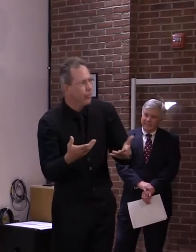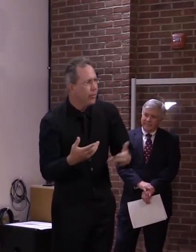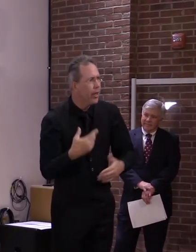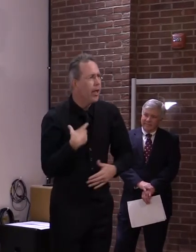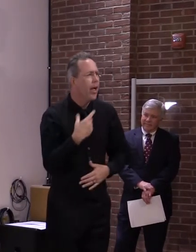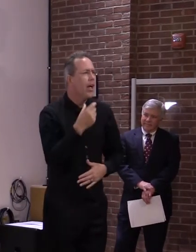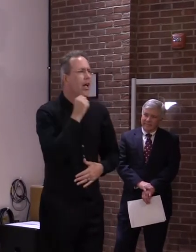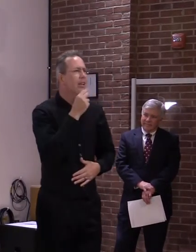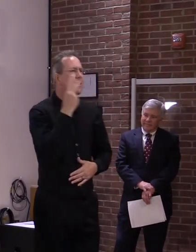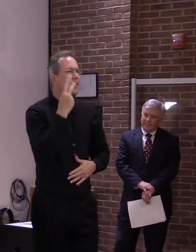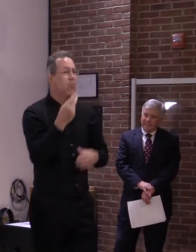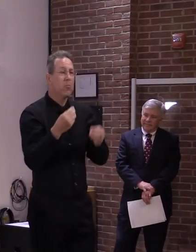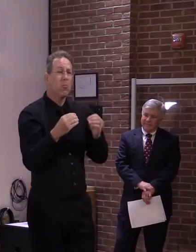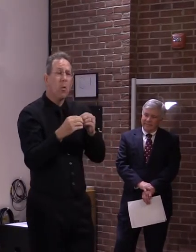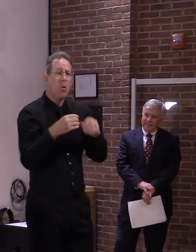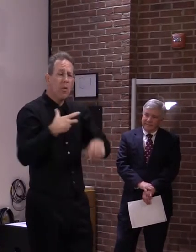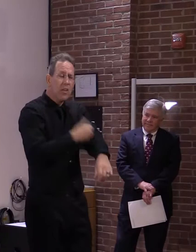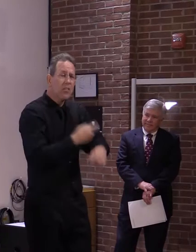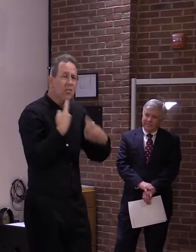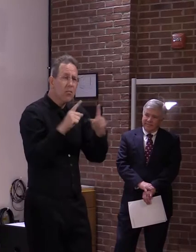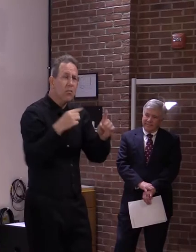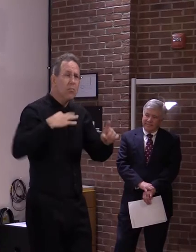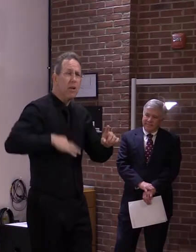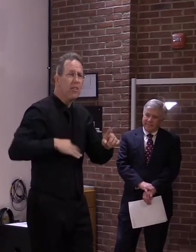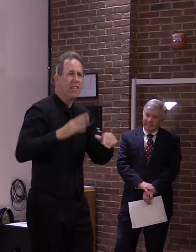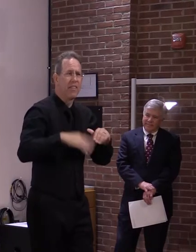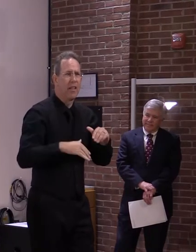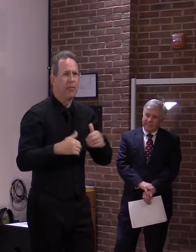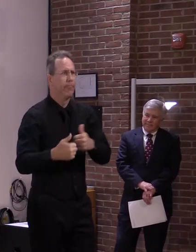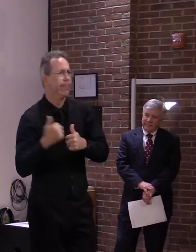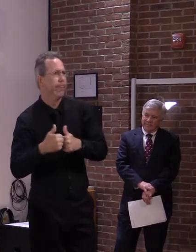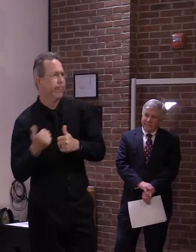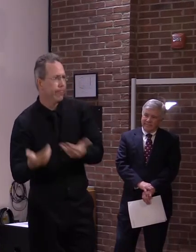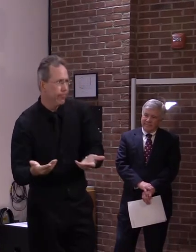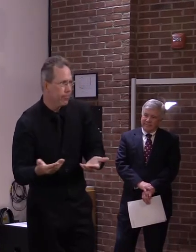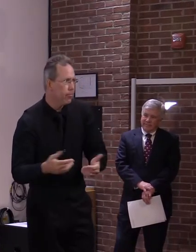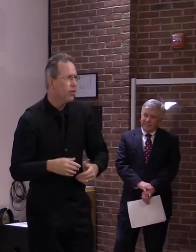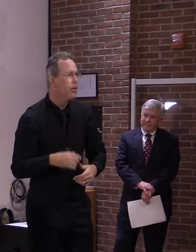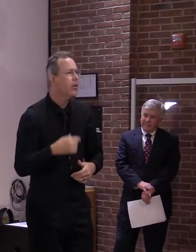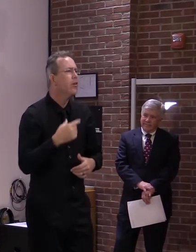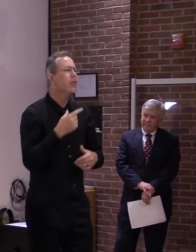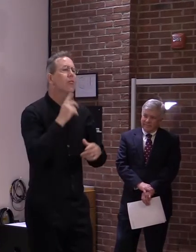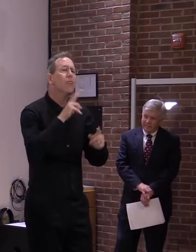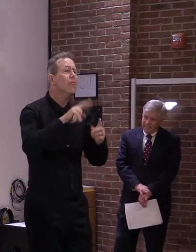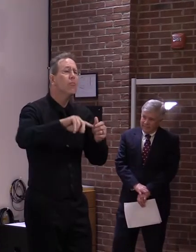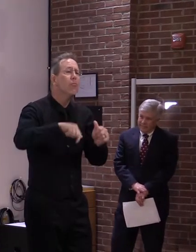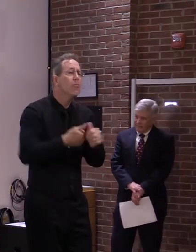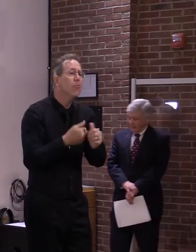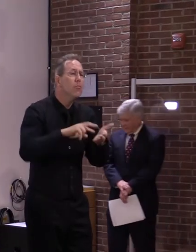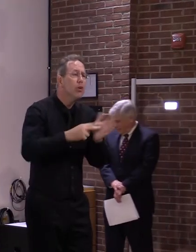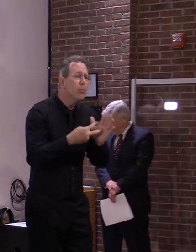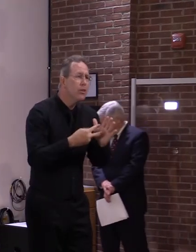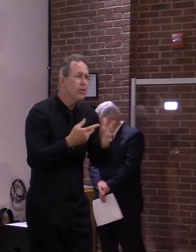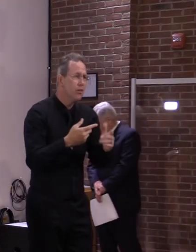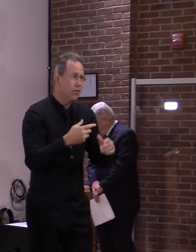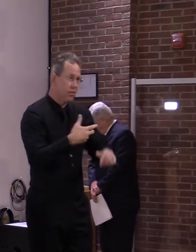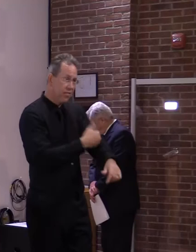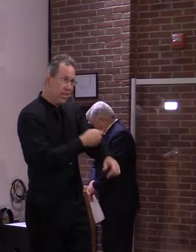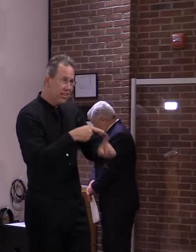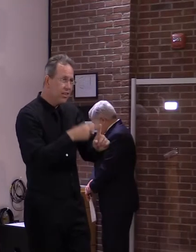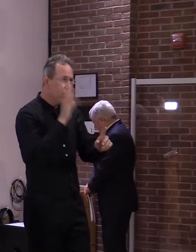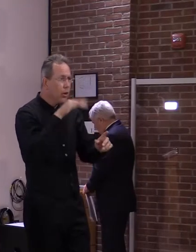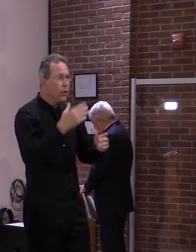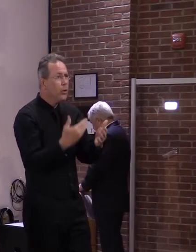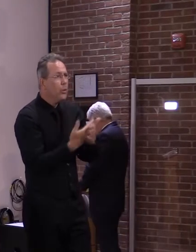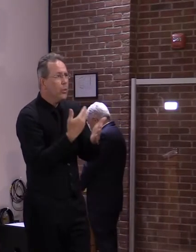than harm, because the purpose, especially with a novel virus, novel vaccines, is